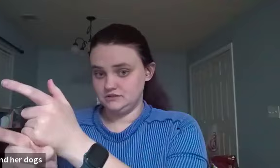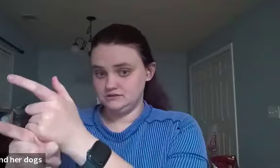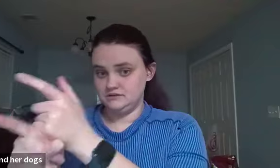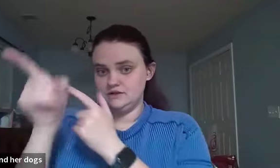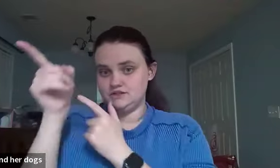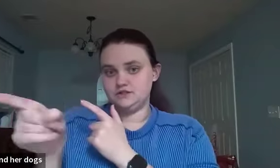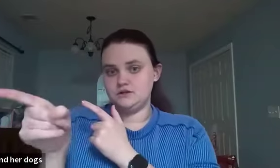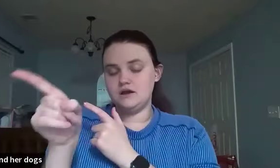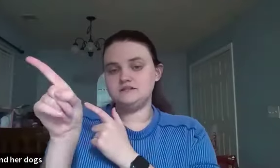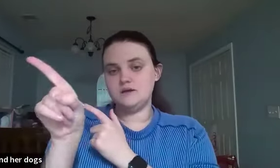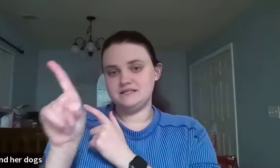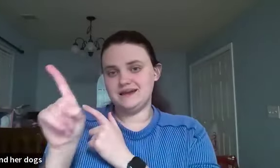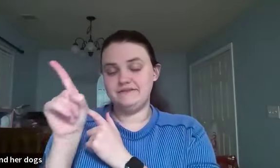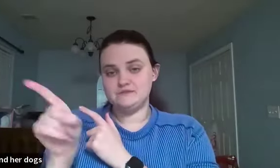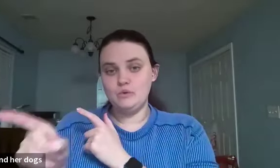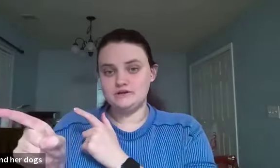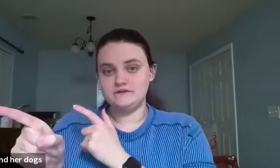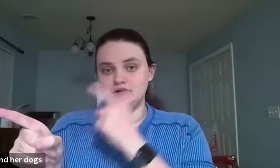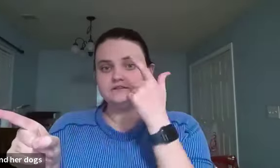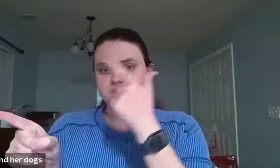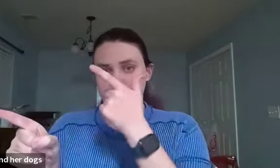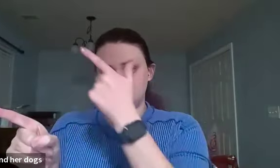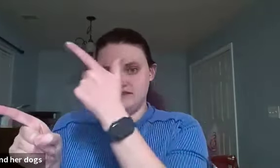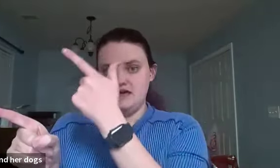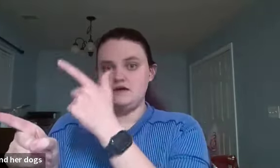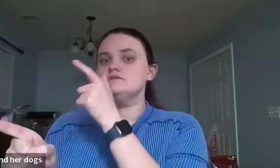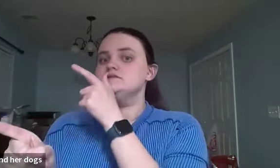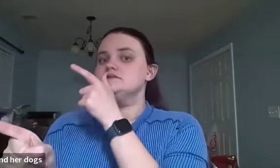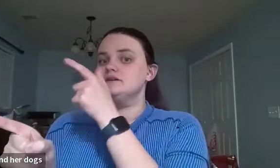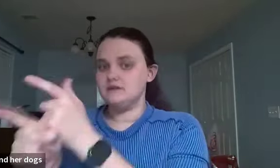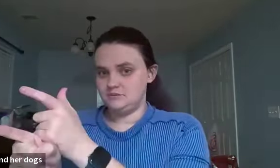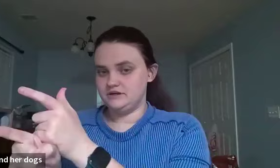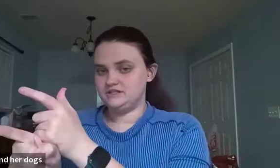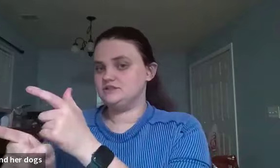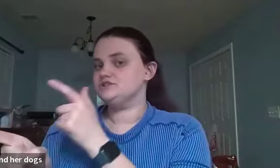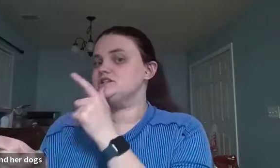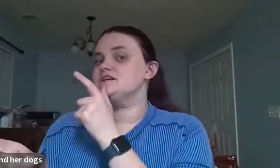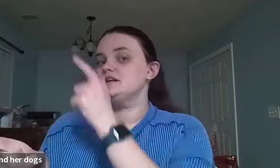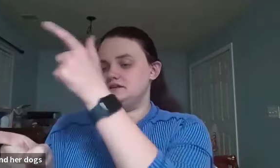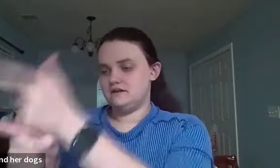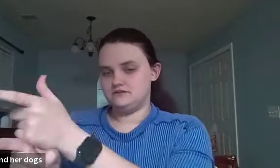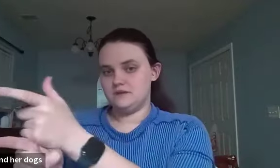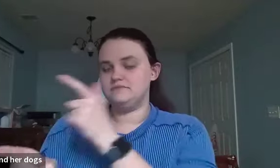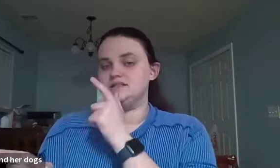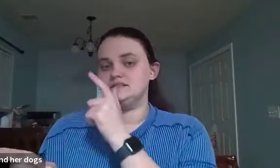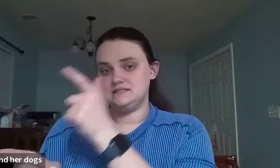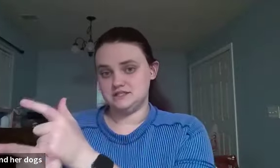sister. So your non-dominant is kind of in this pointer finger, dominance in the L, and you bring it to your chin and down on top.